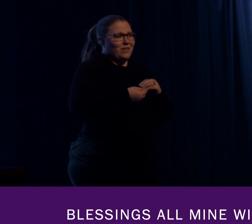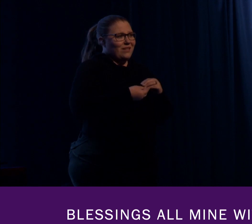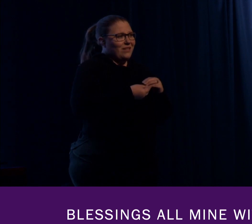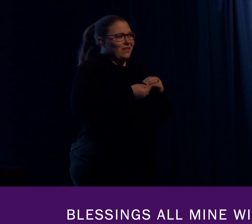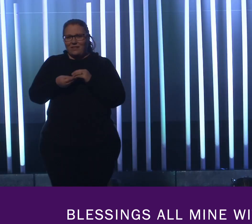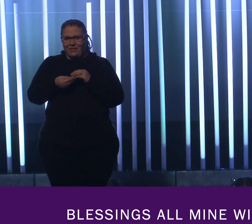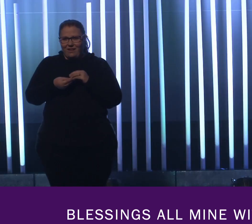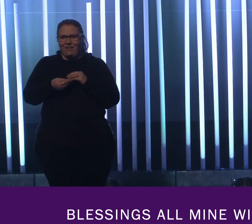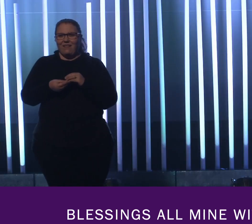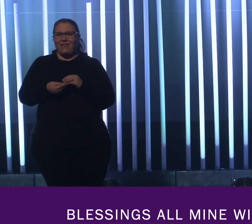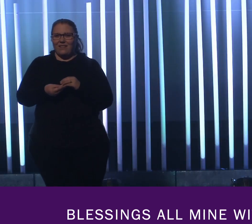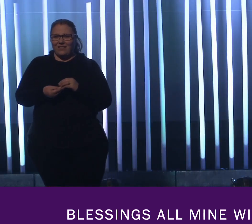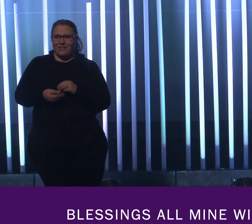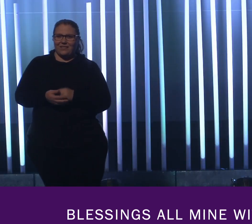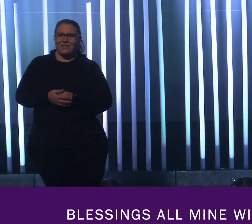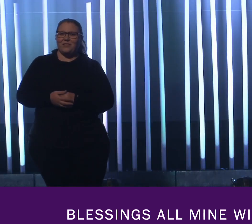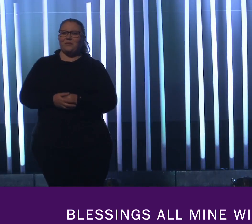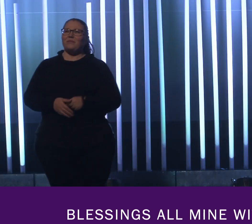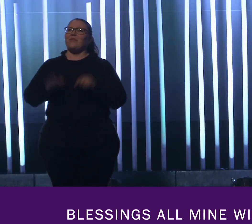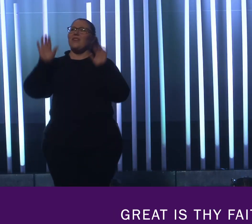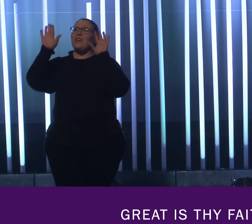10,000 beside.